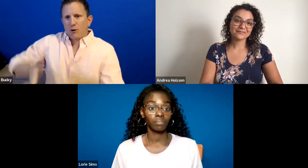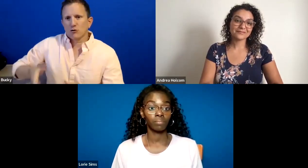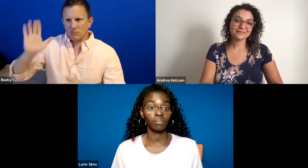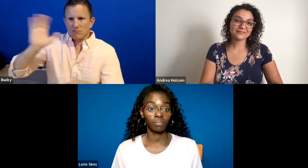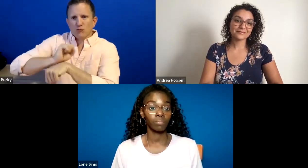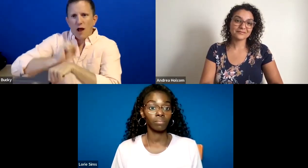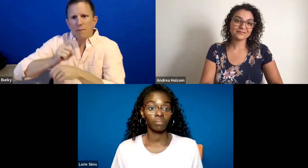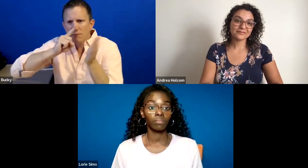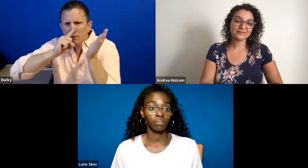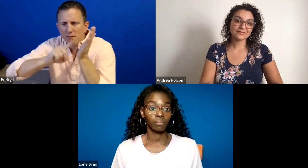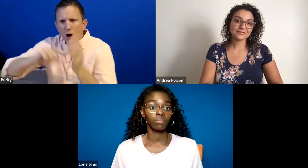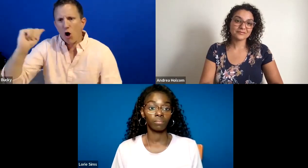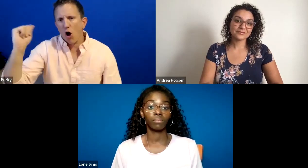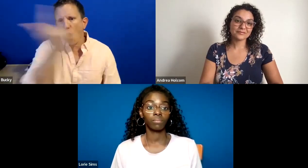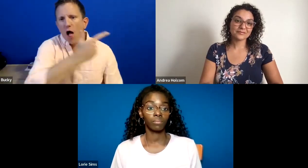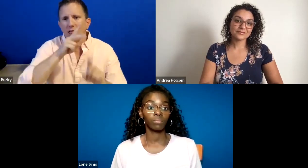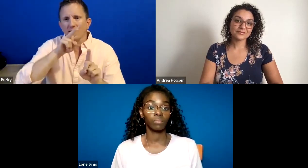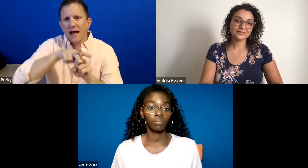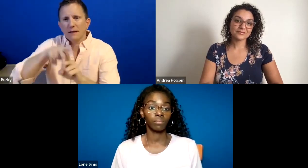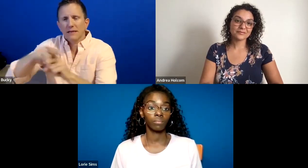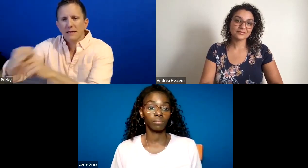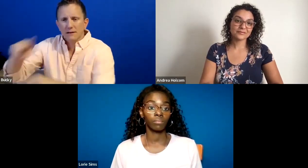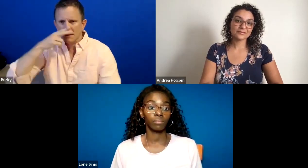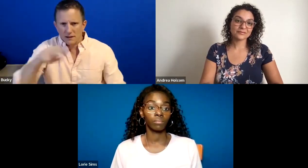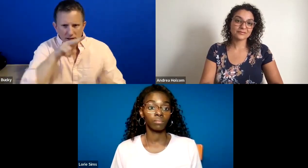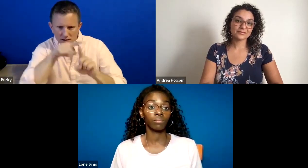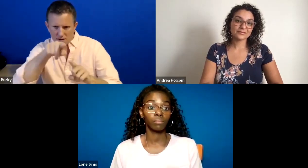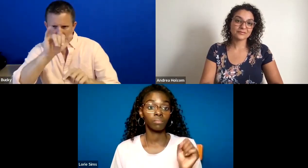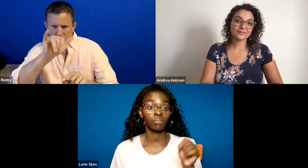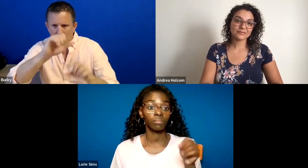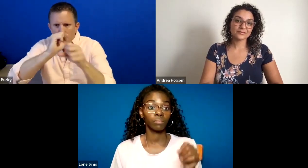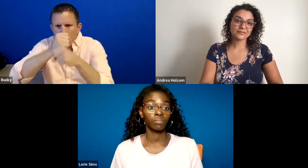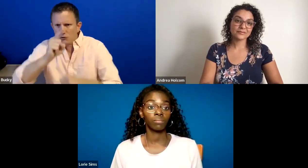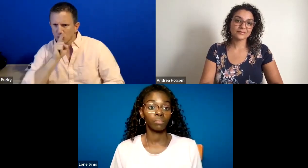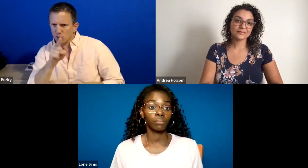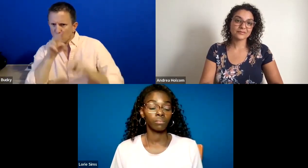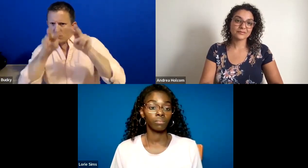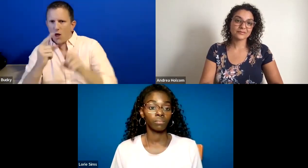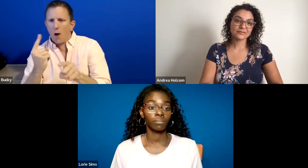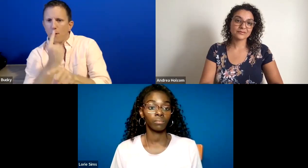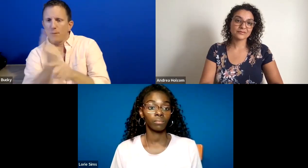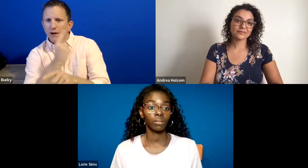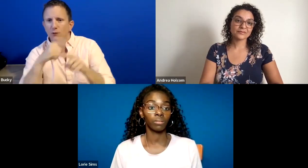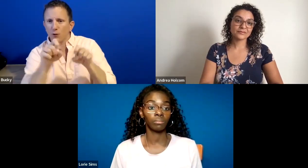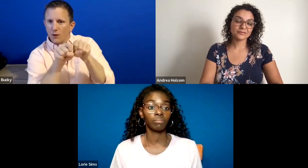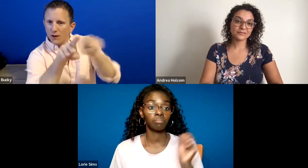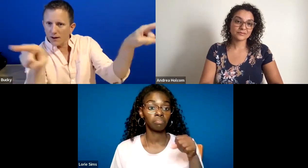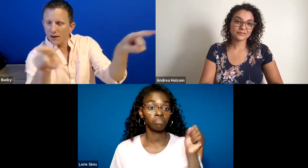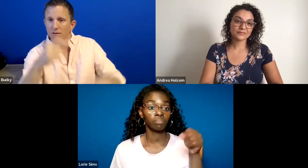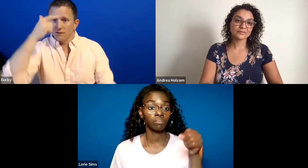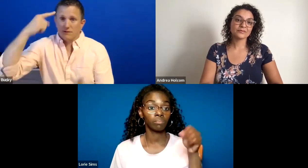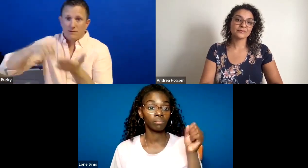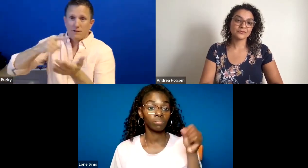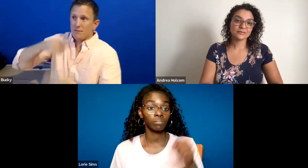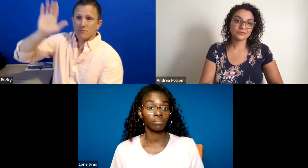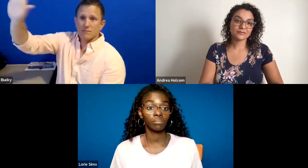researcher, right? That we get this individual and have this person responsible to sort of, you know, survey all of the assignments and